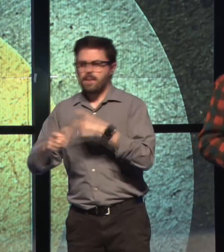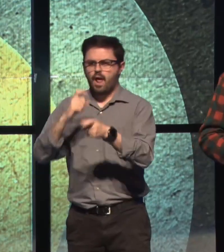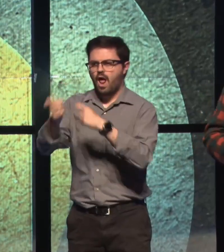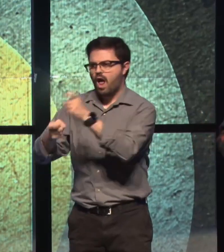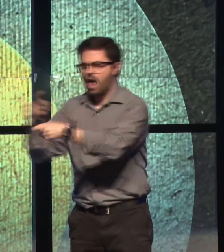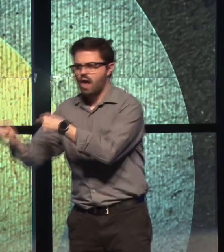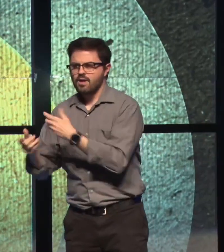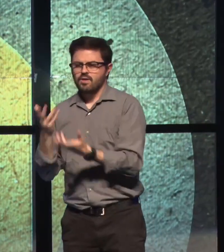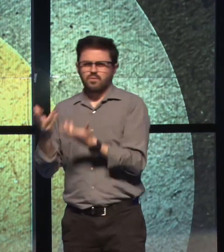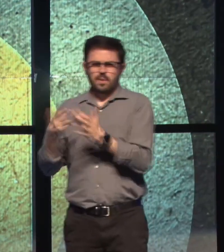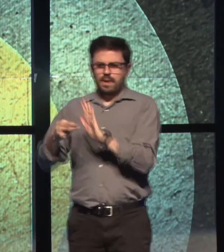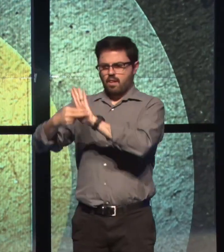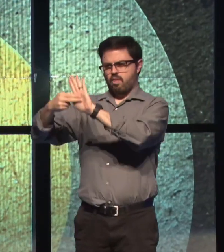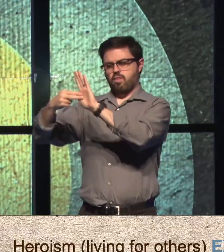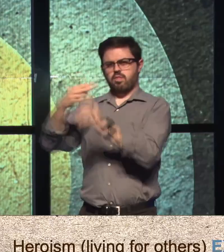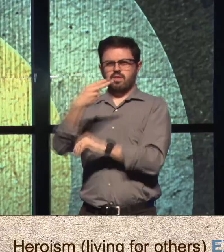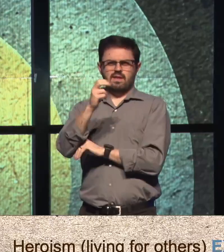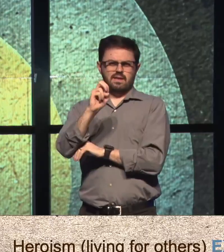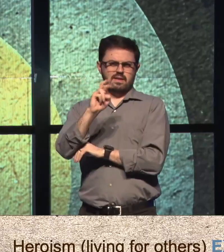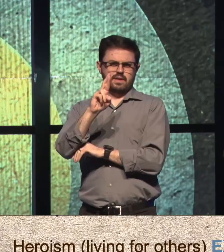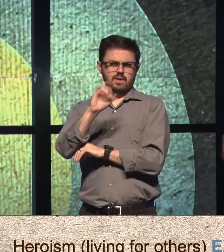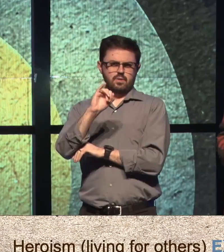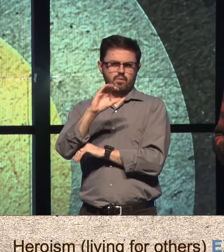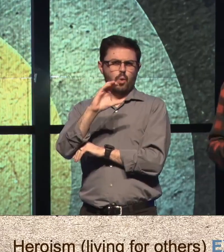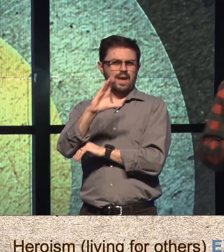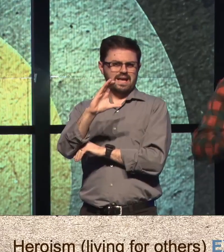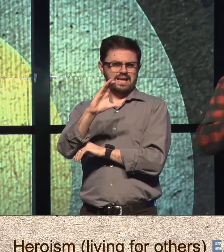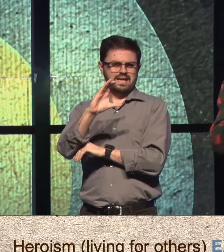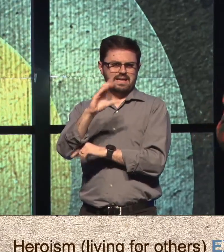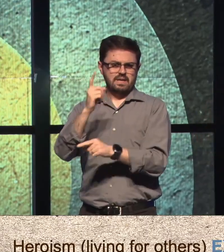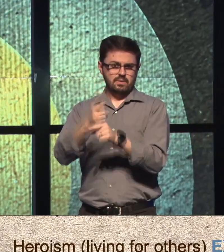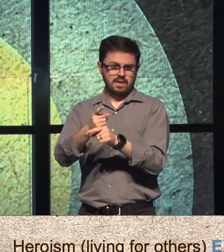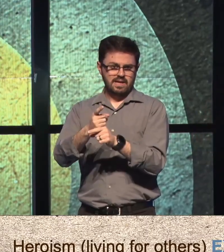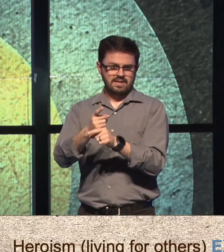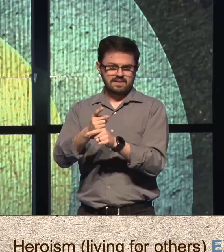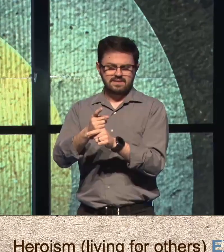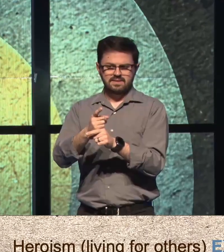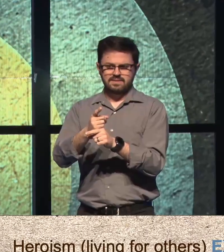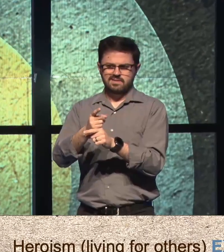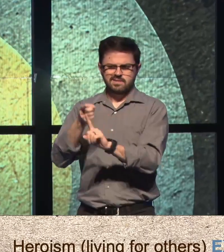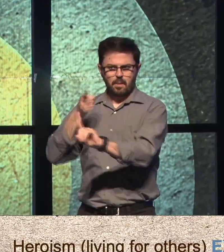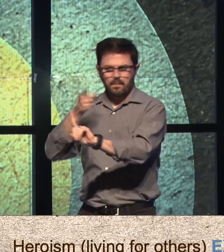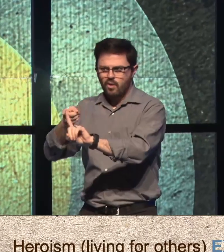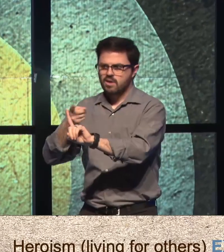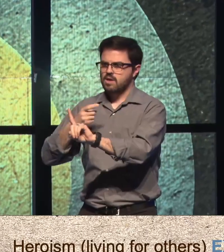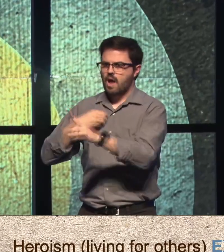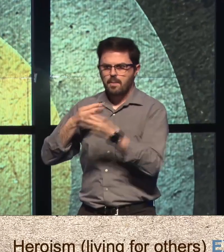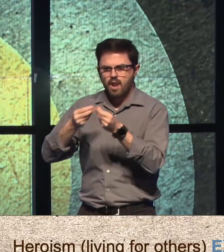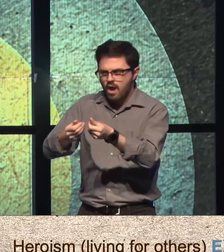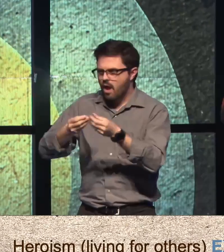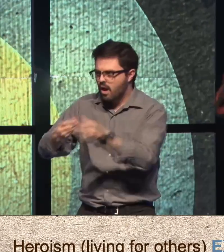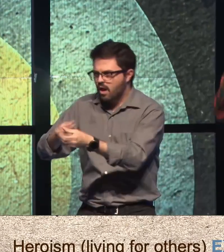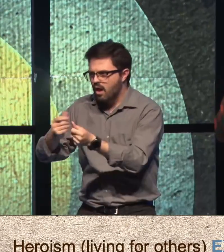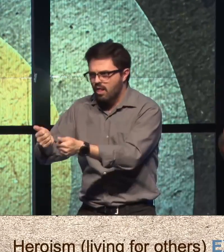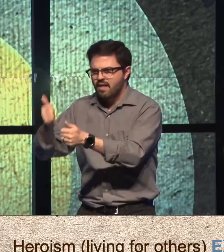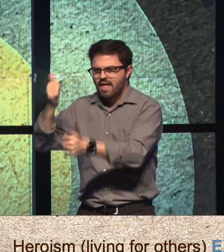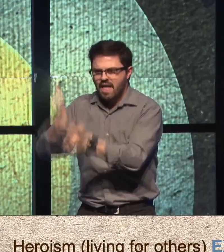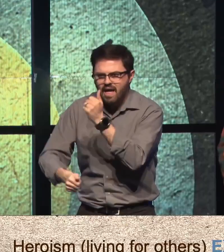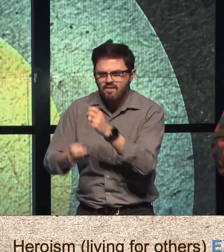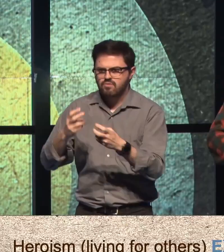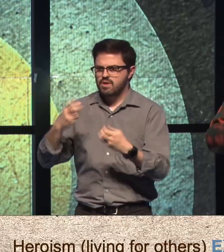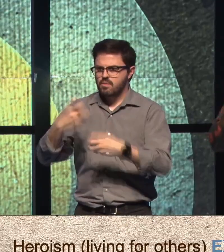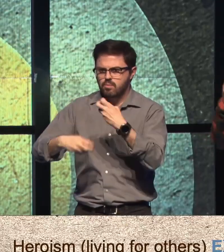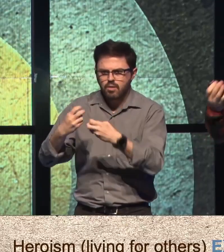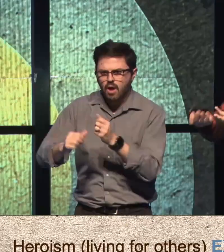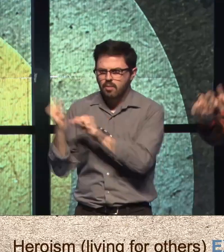a heroic tendency, heroism. This idea that I'm going to solve the problems of every person around me, that I'm going to bear